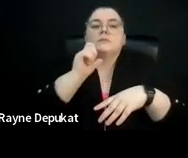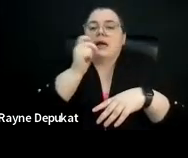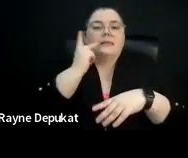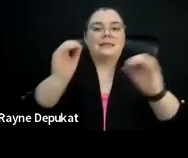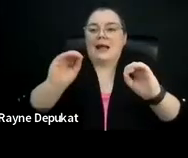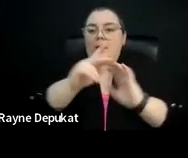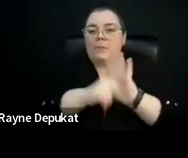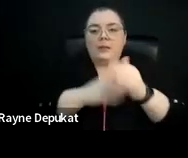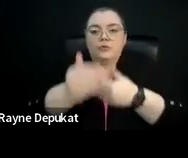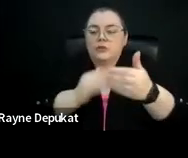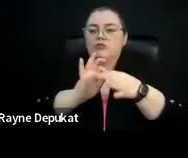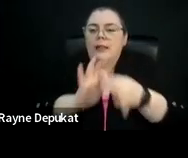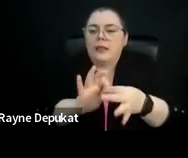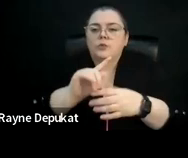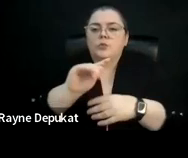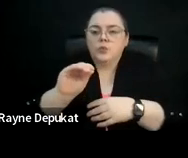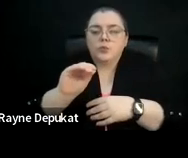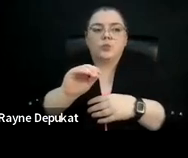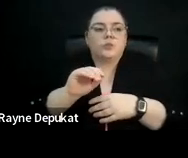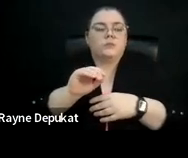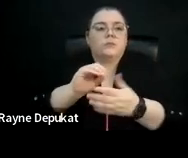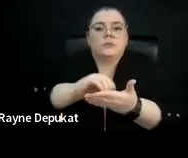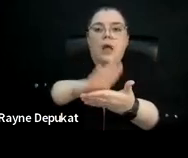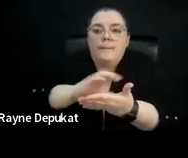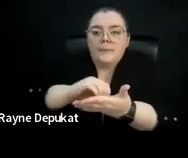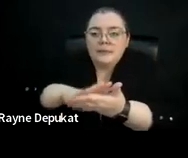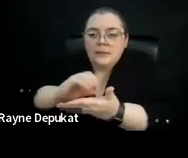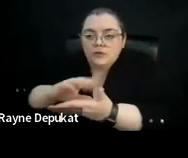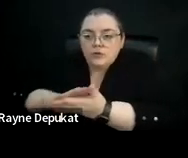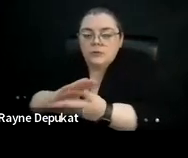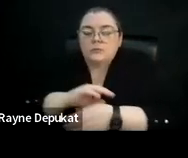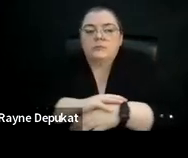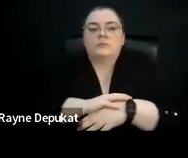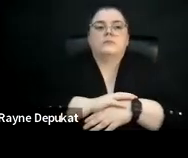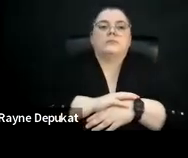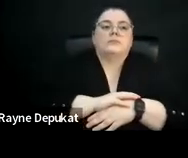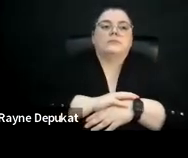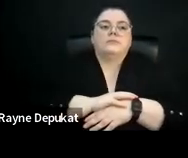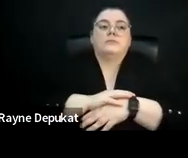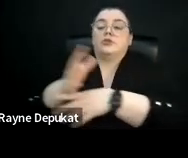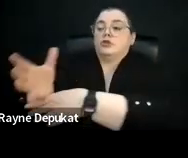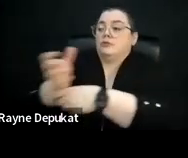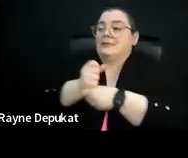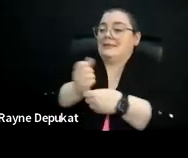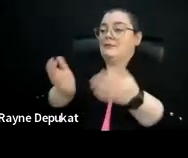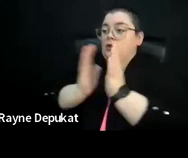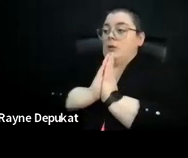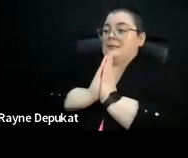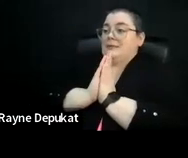the policies and procedures. We have not seen any in regards to documentation, in